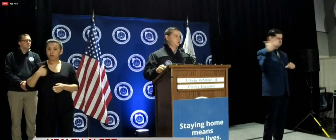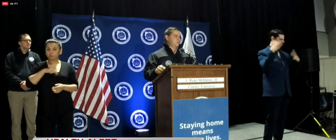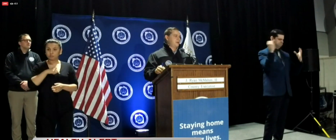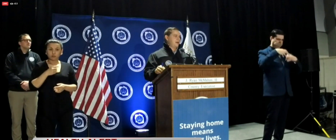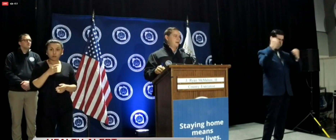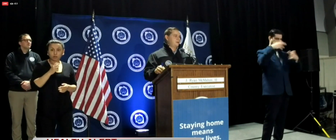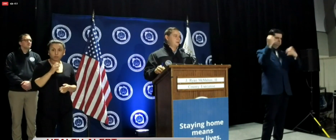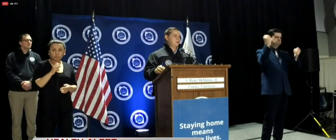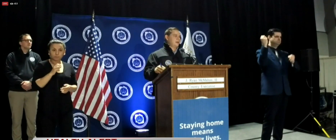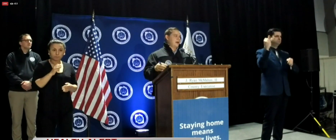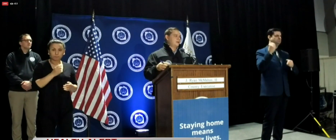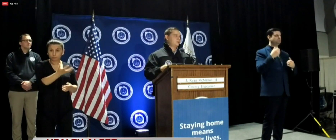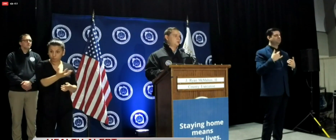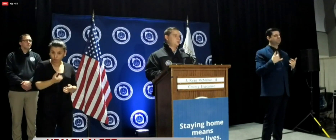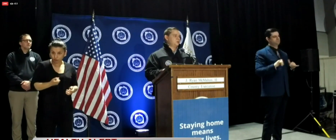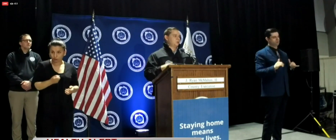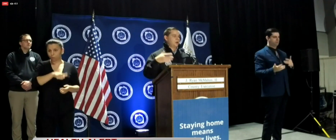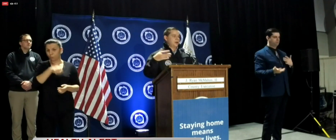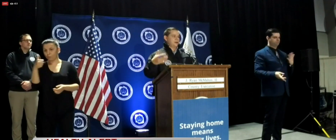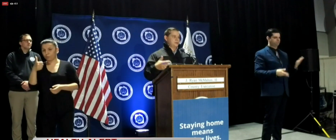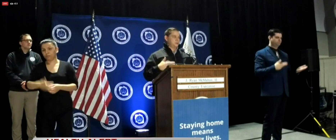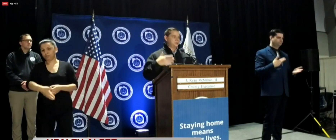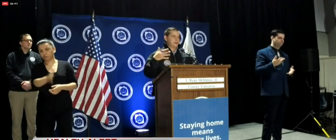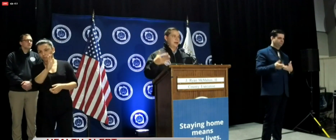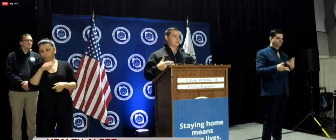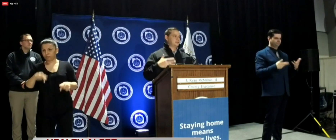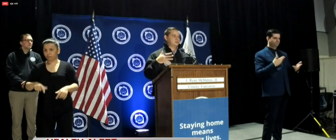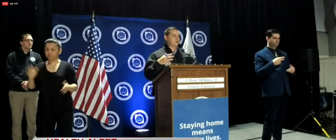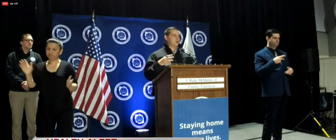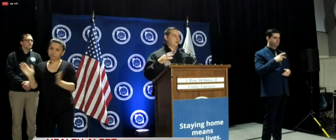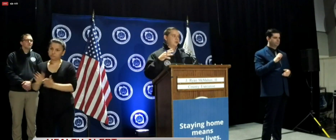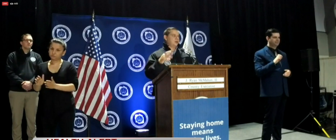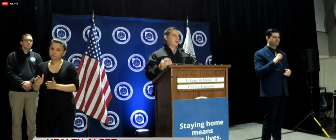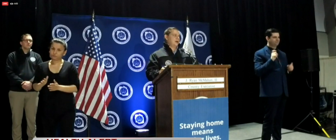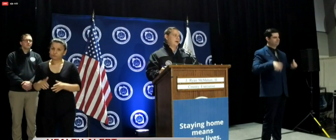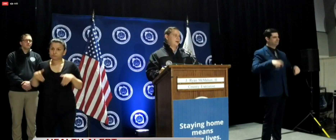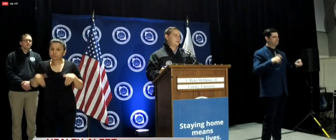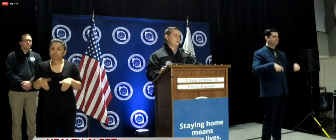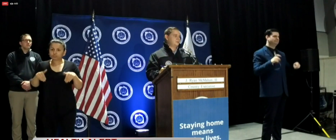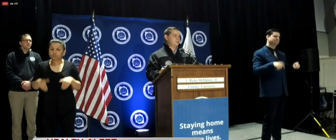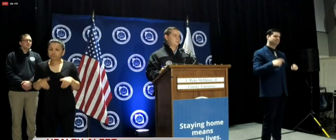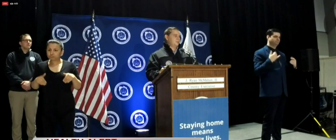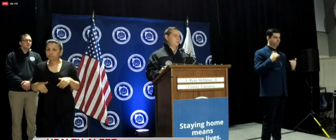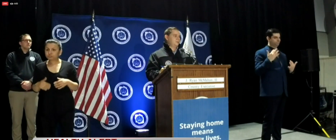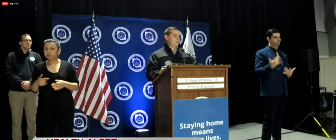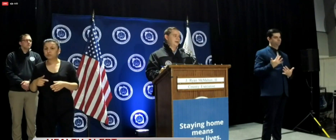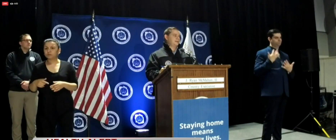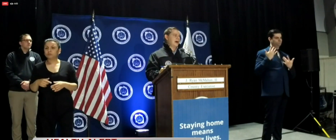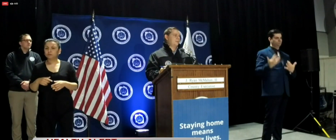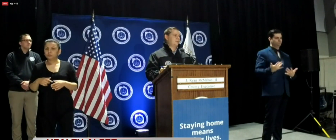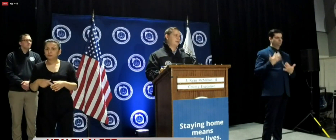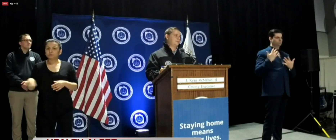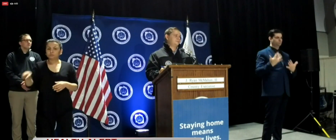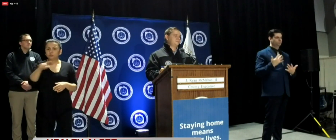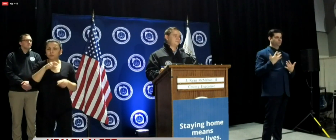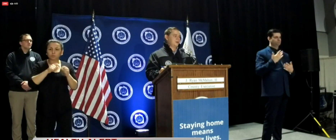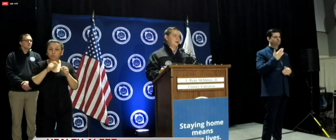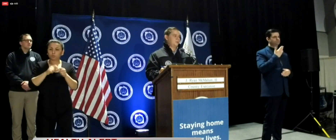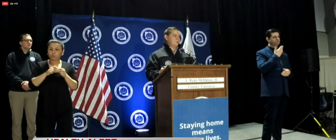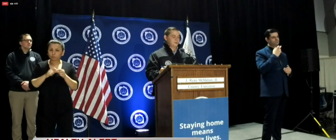there's such demand that you're waiting. So it's a constant struggle to be on top of